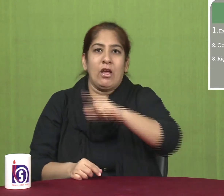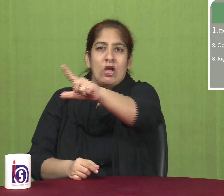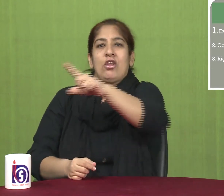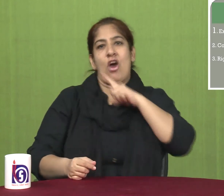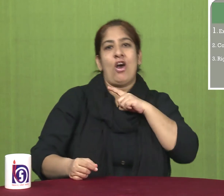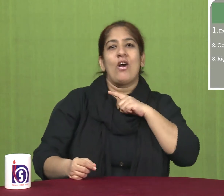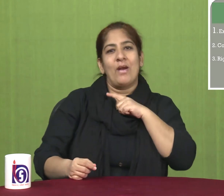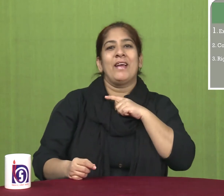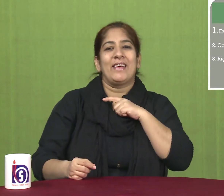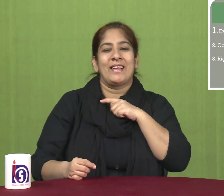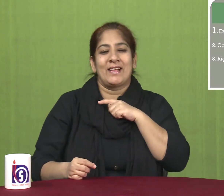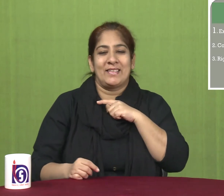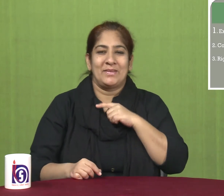in the capital amount.